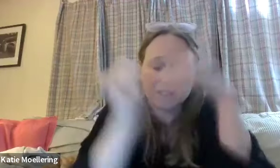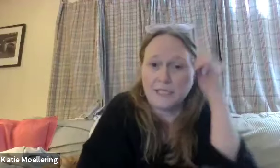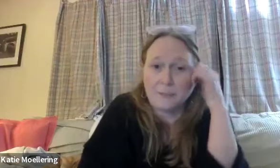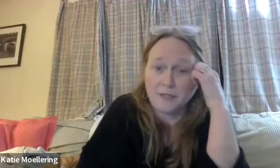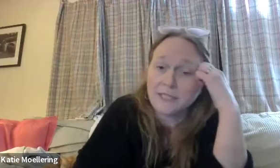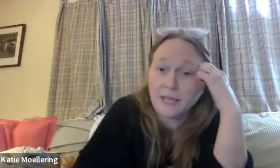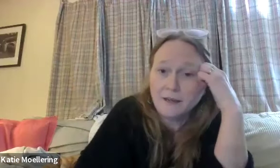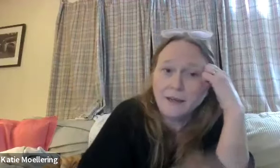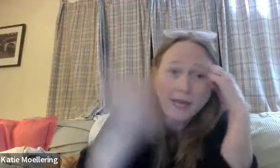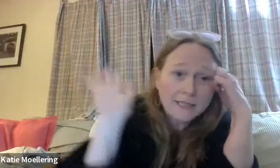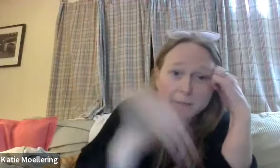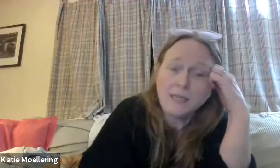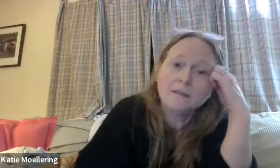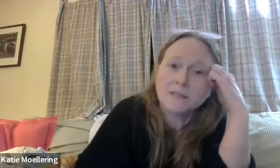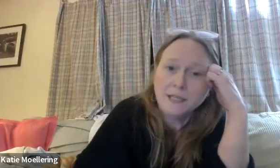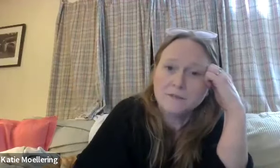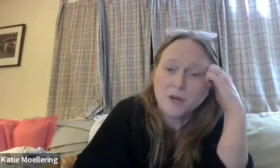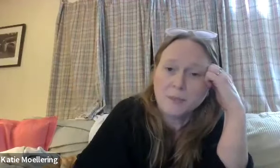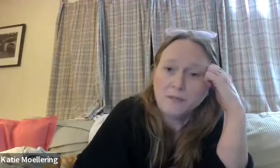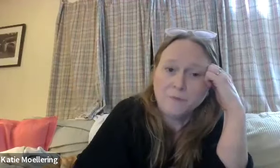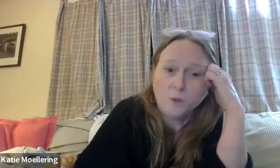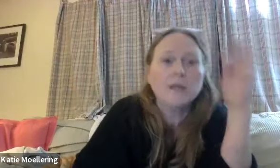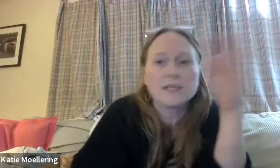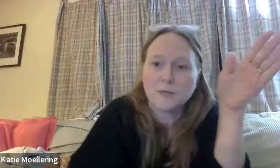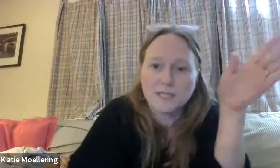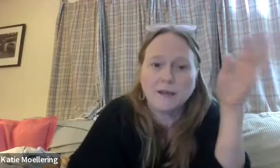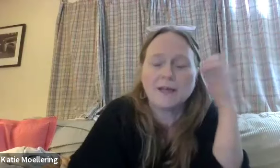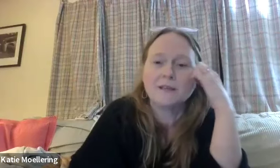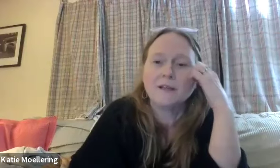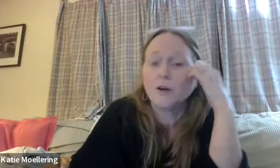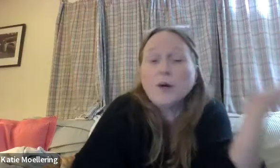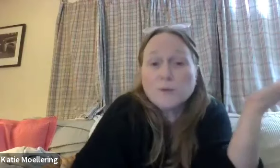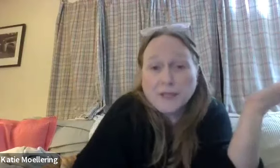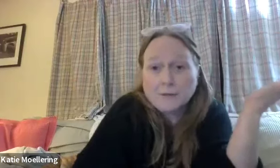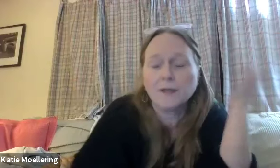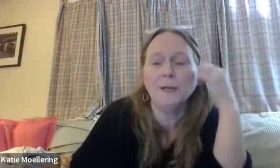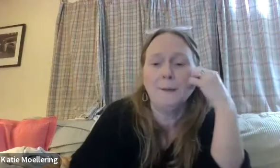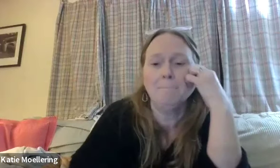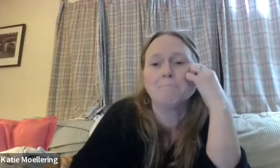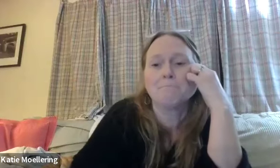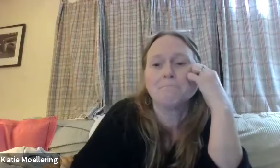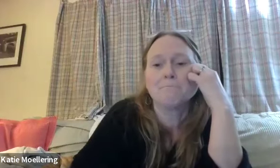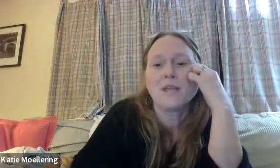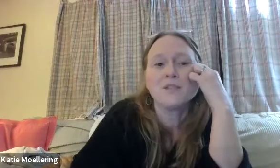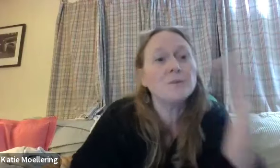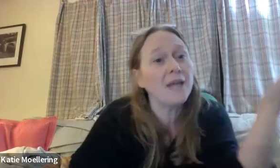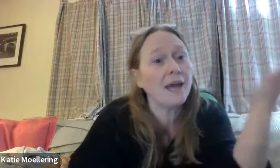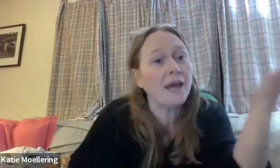send an email and say, hey, it's me. Can I drop in for XYZ class or the whole thing? So yeah,